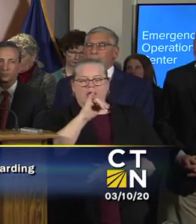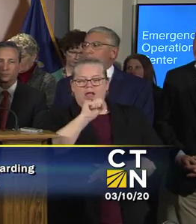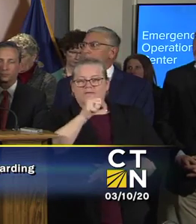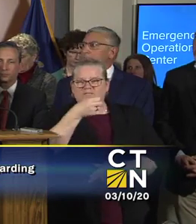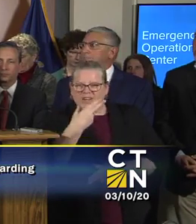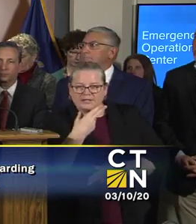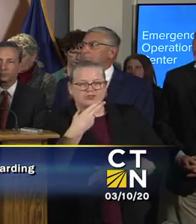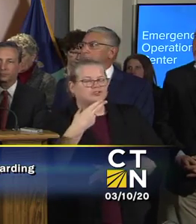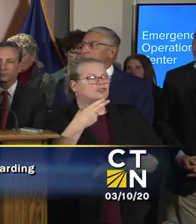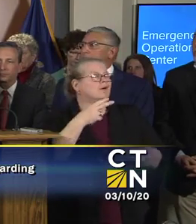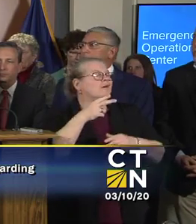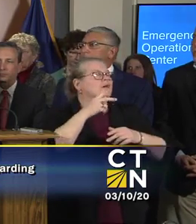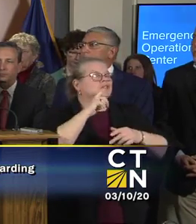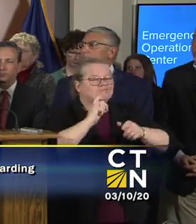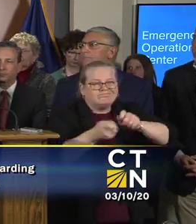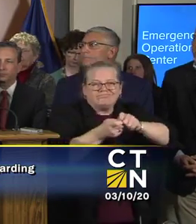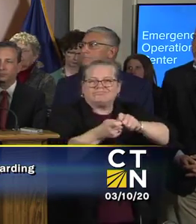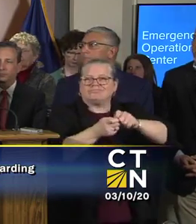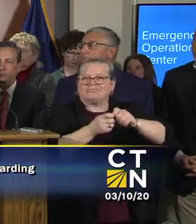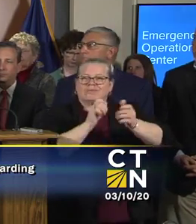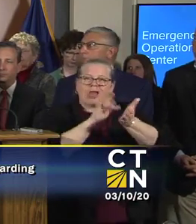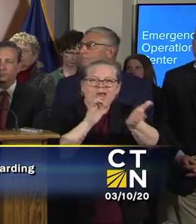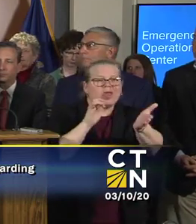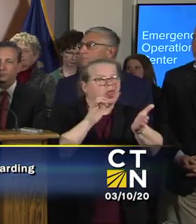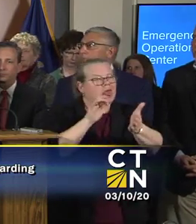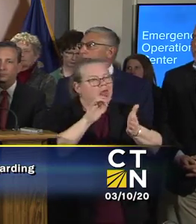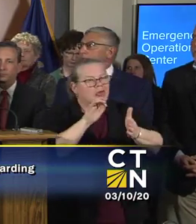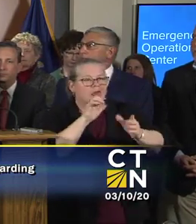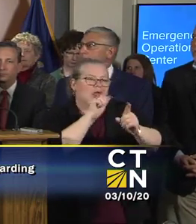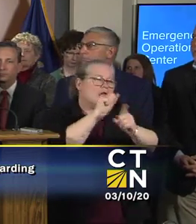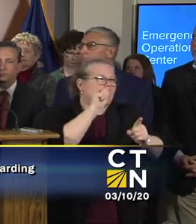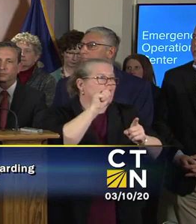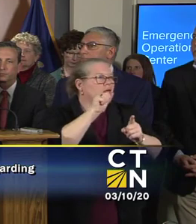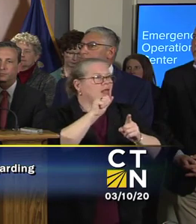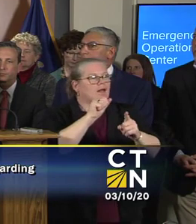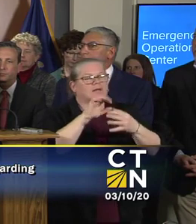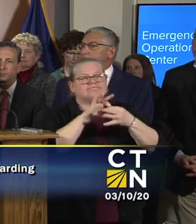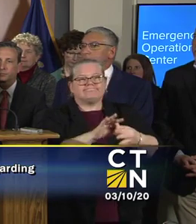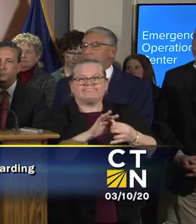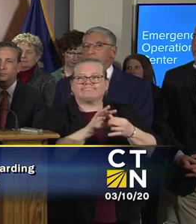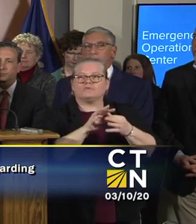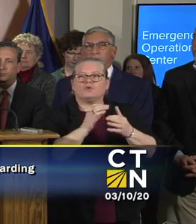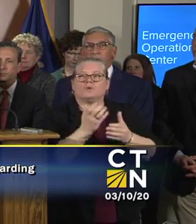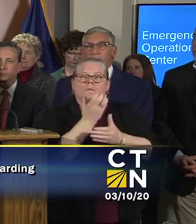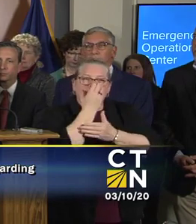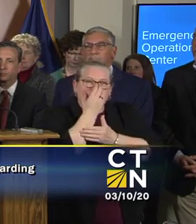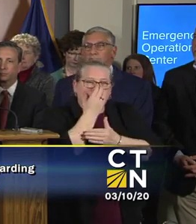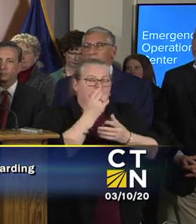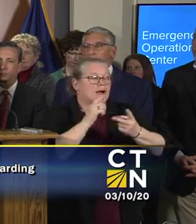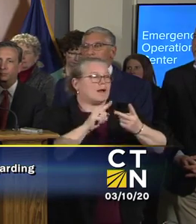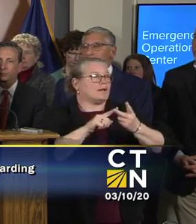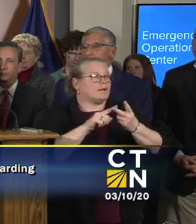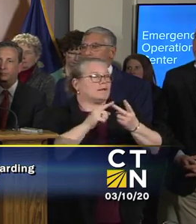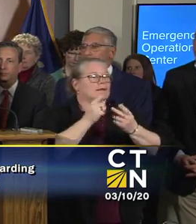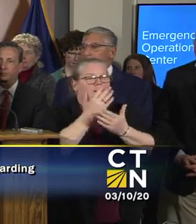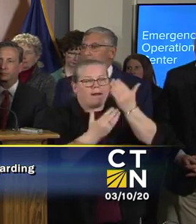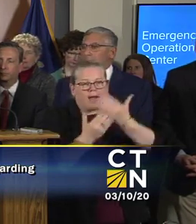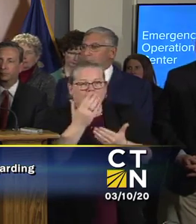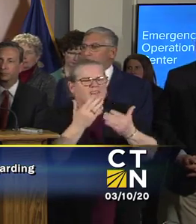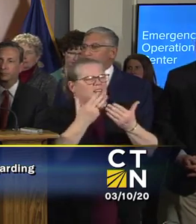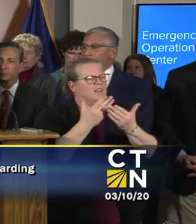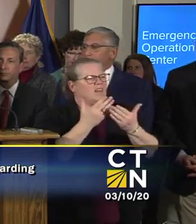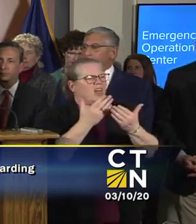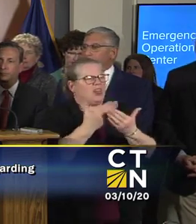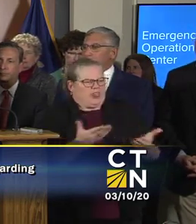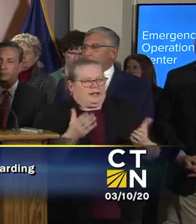masks and supplies and various sorts of things that people are trying to create attention and draw people into cyber attacks. So